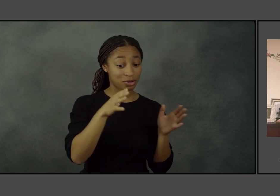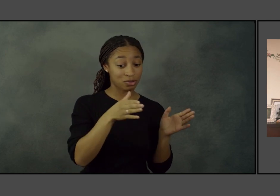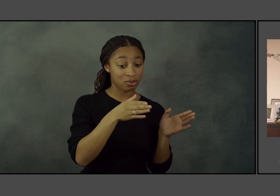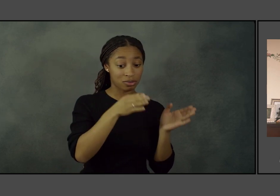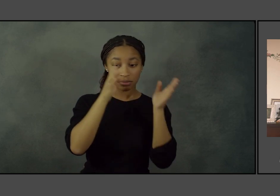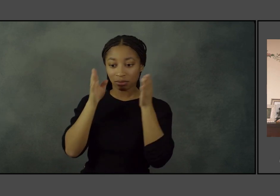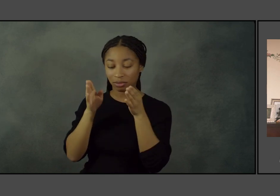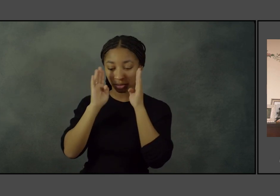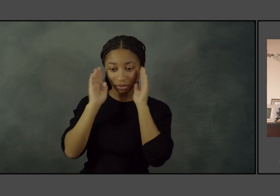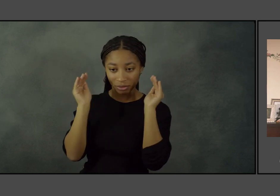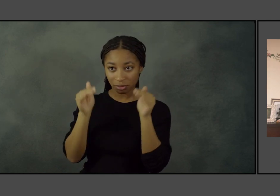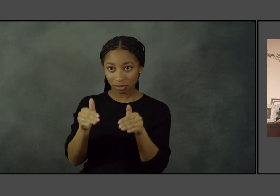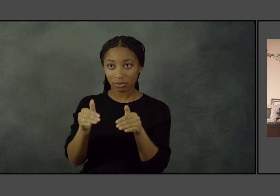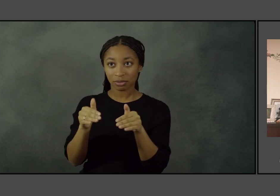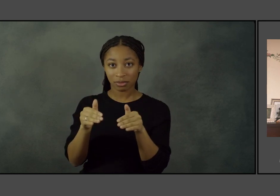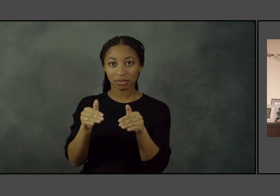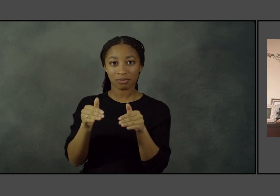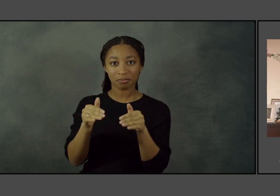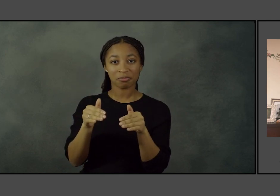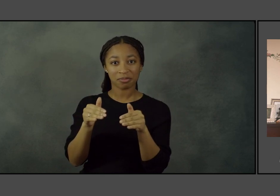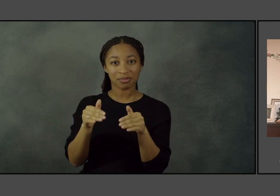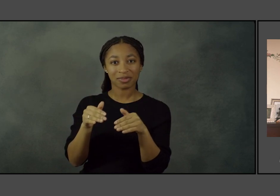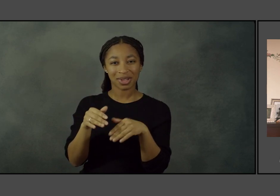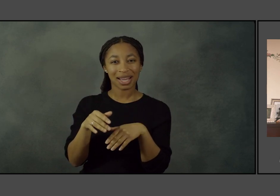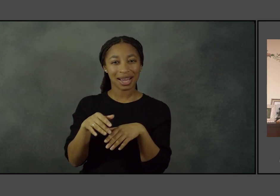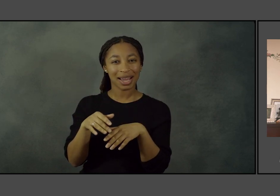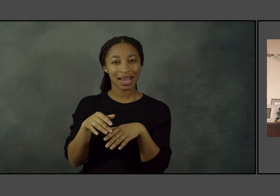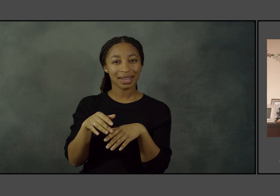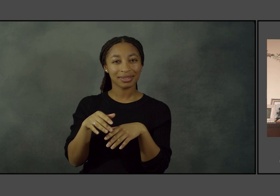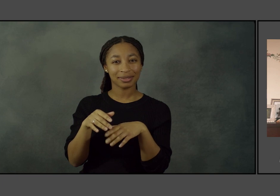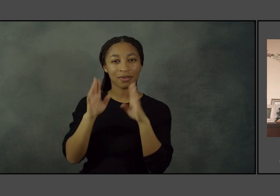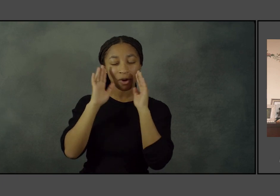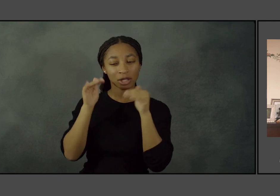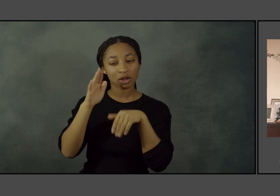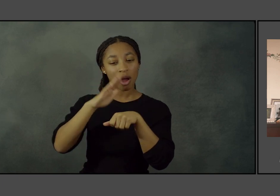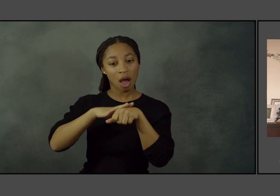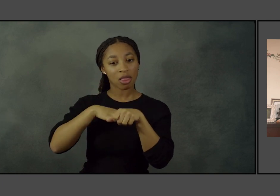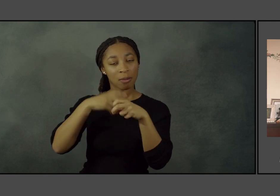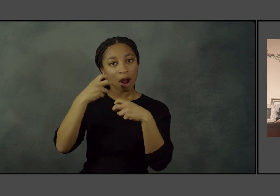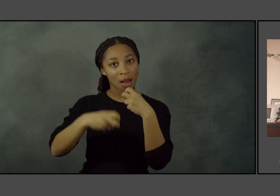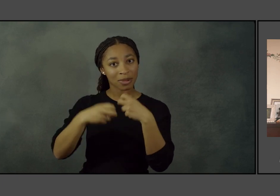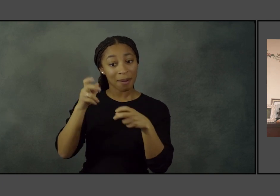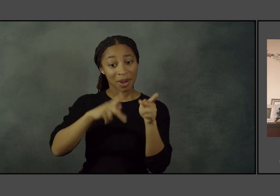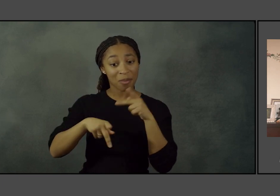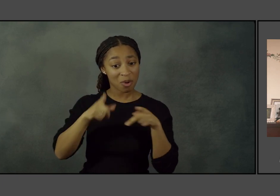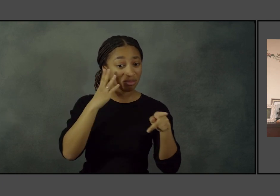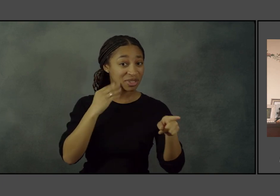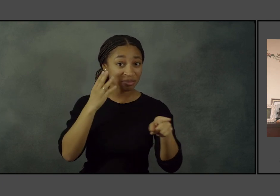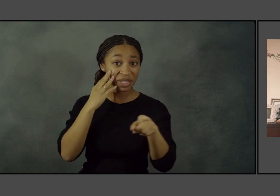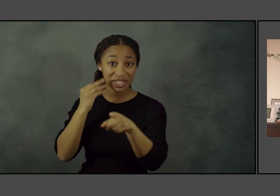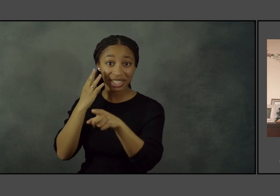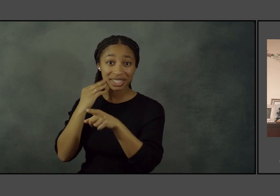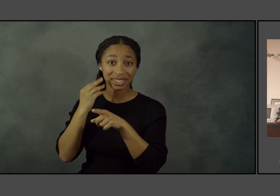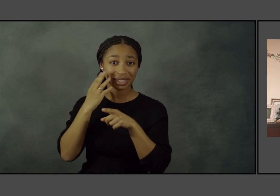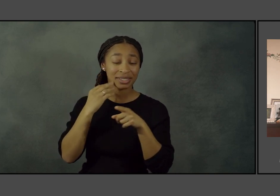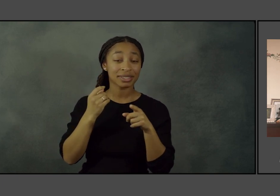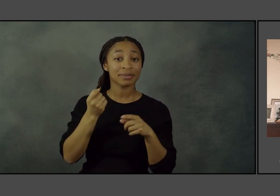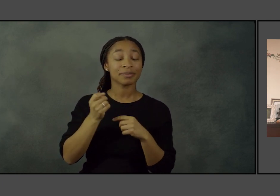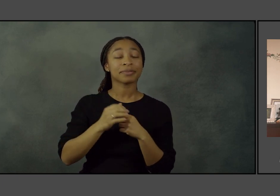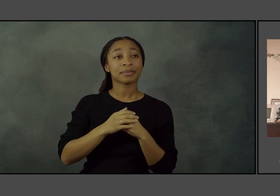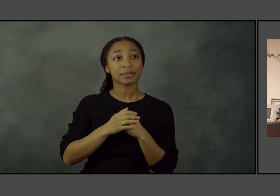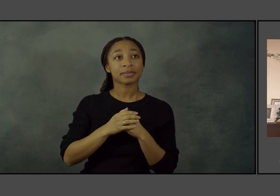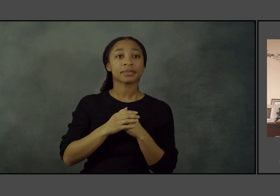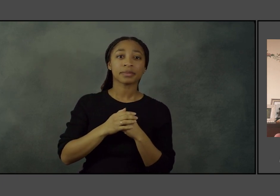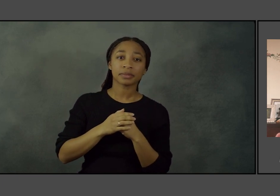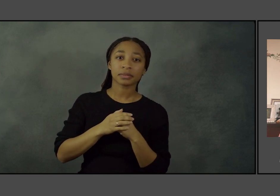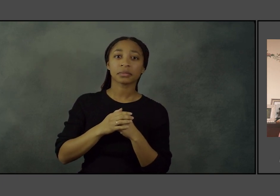that people are dealing with Right. now. It's just that, you know, sometimes, you know, I feel like it's an